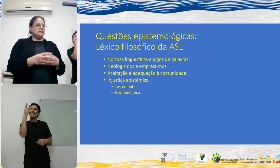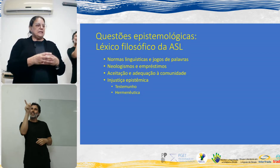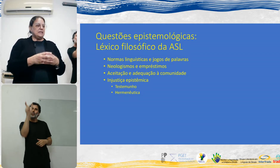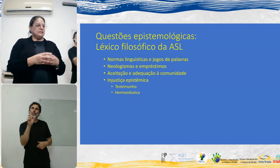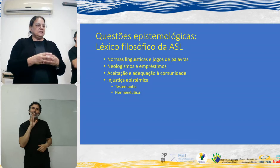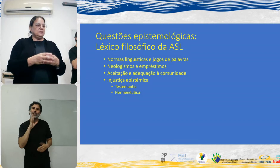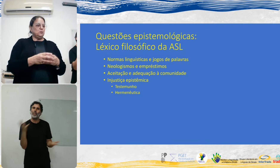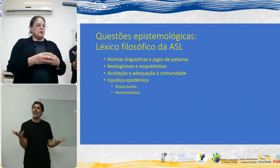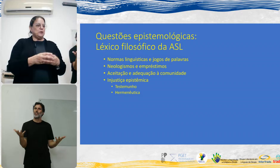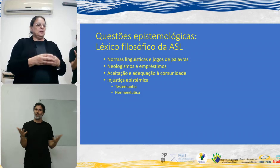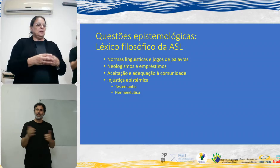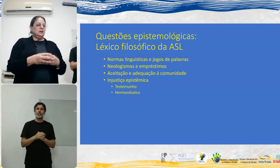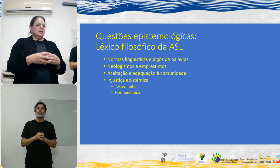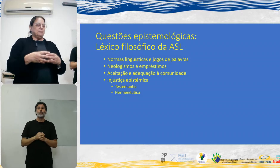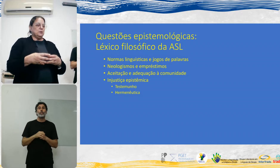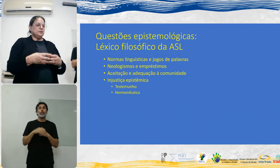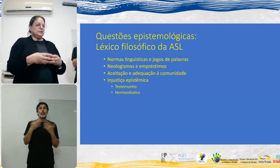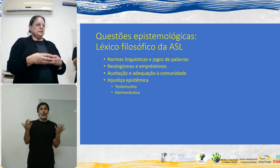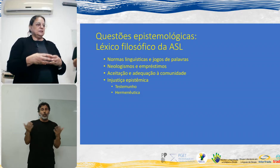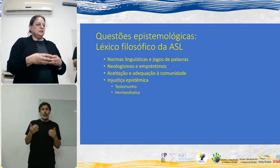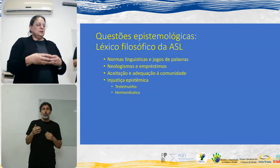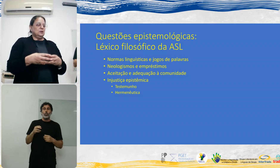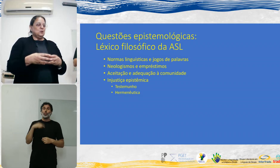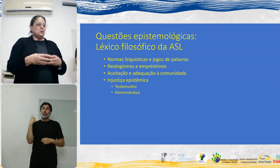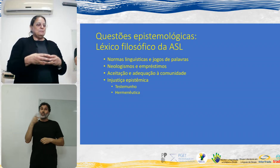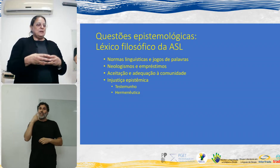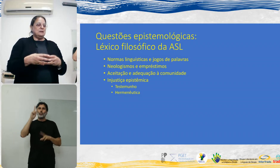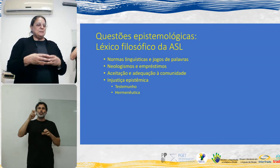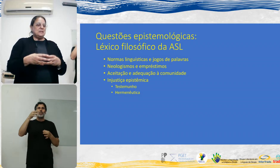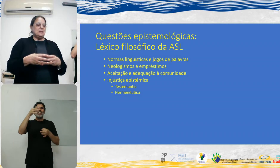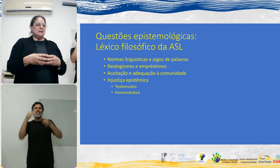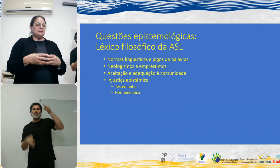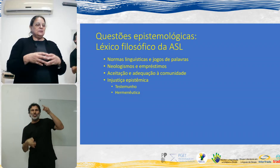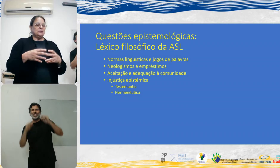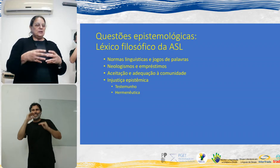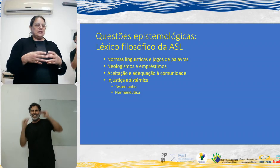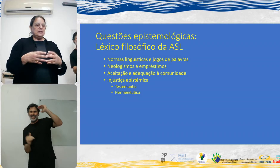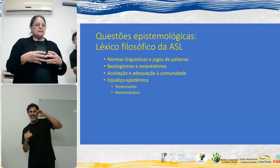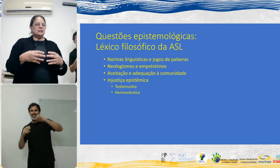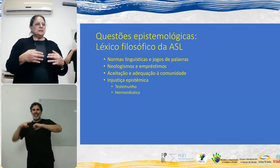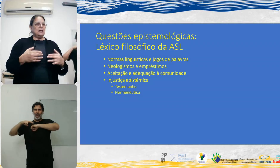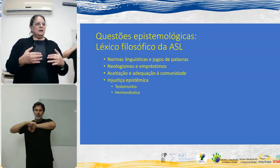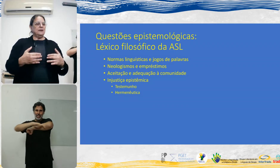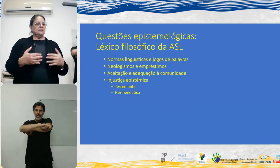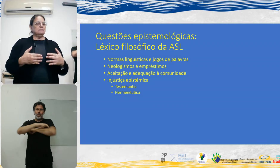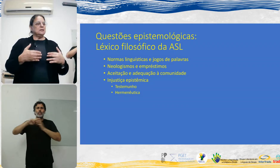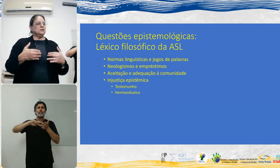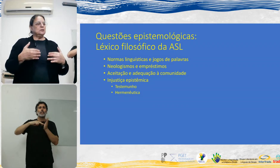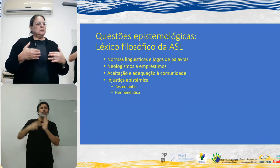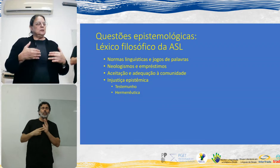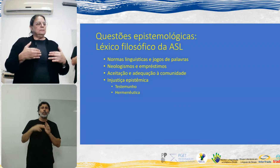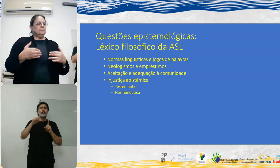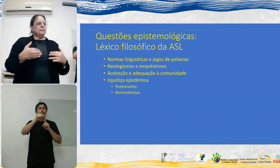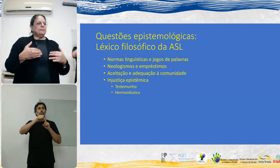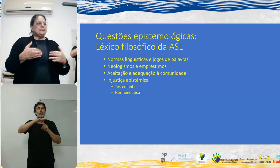in these cases where a person who maybe in society doesn't have as much